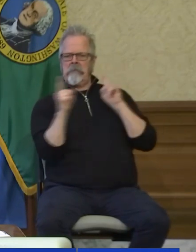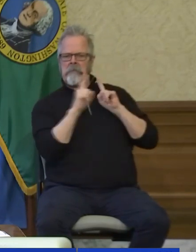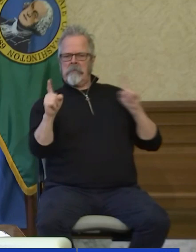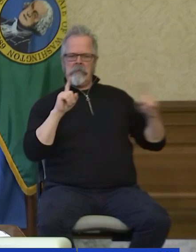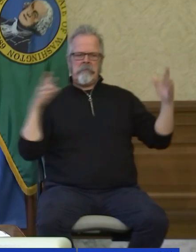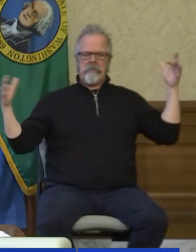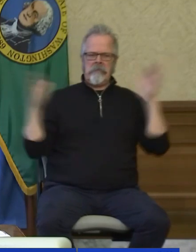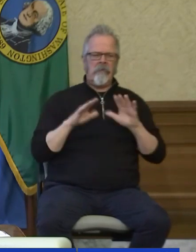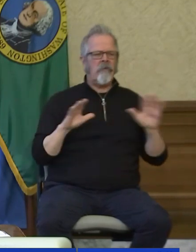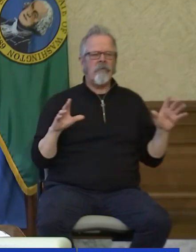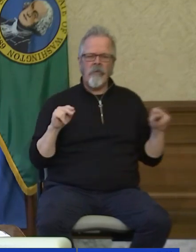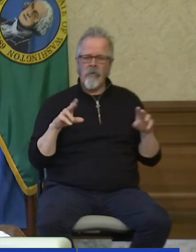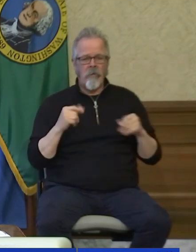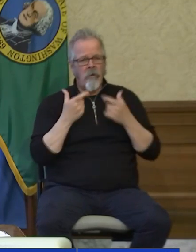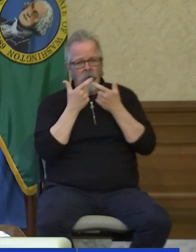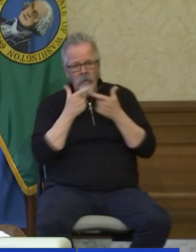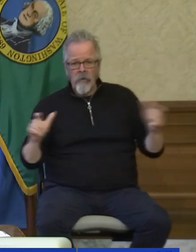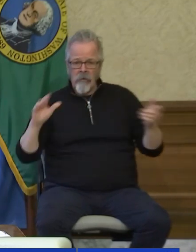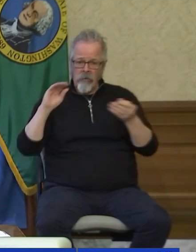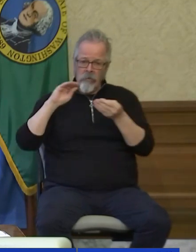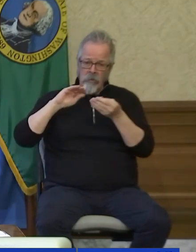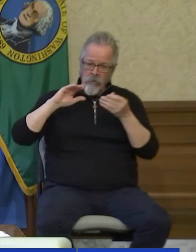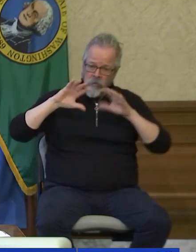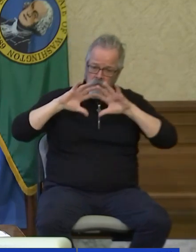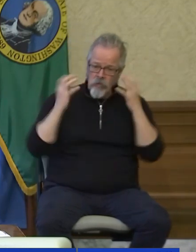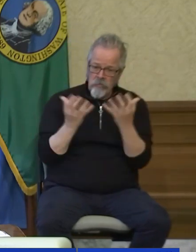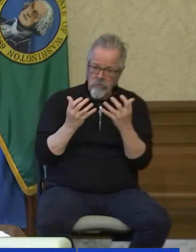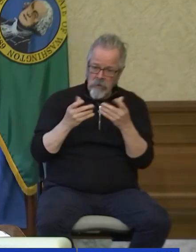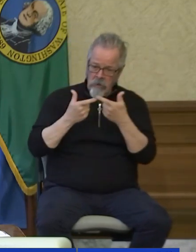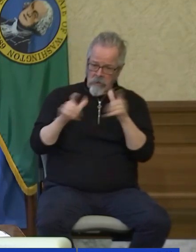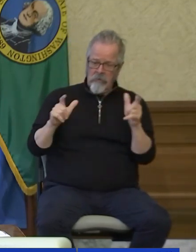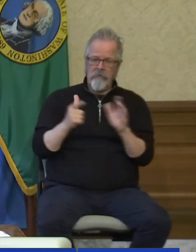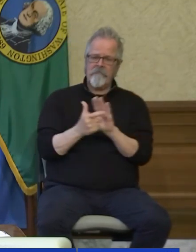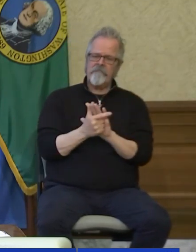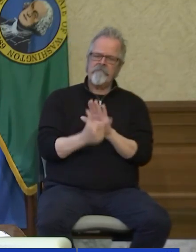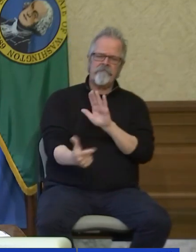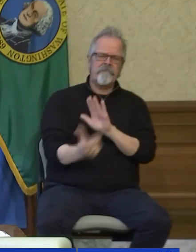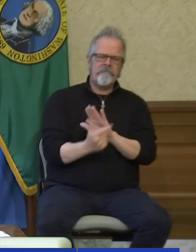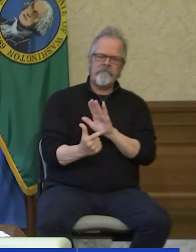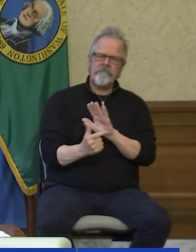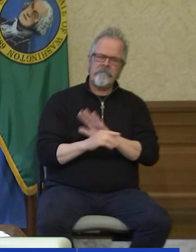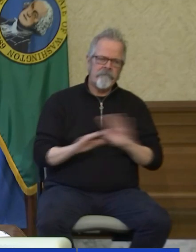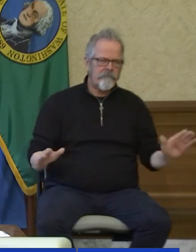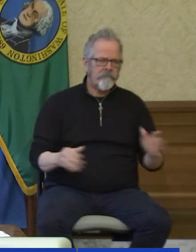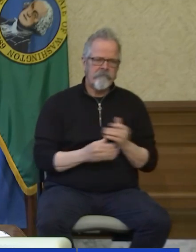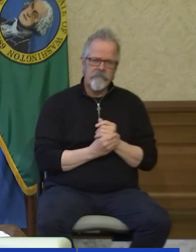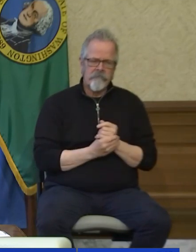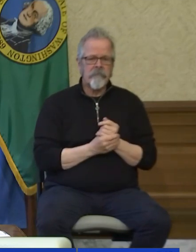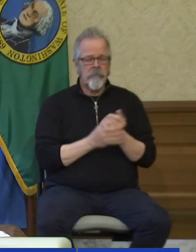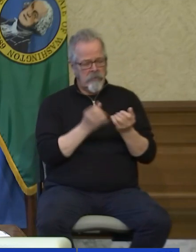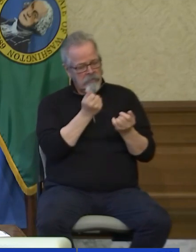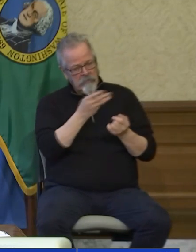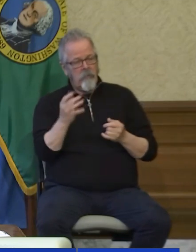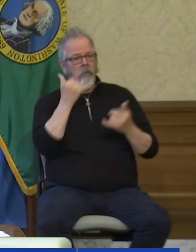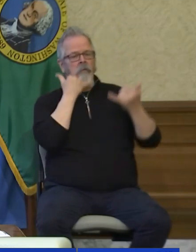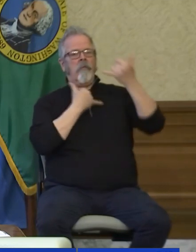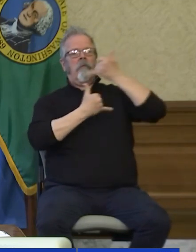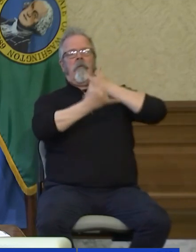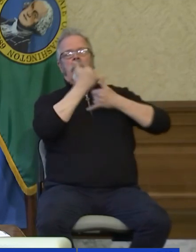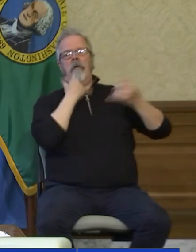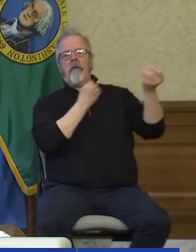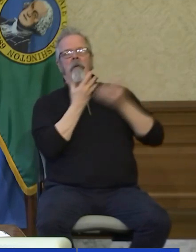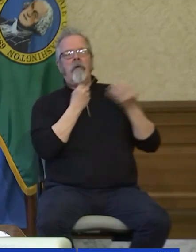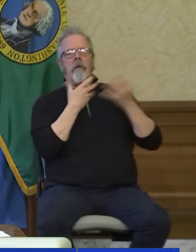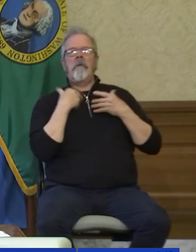this mission for the state of Washington. And it is even more important now about the individual commitment of